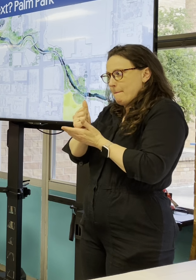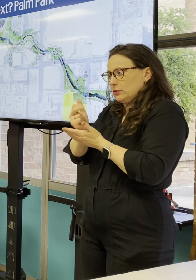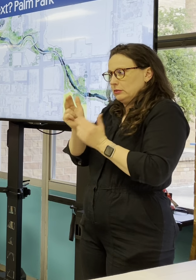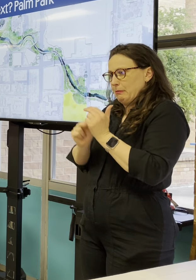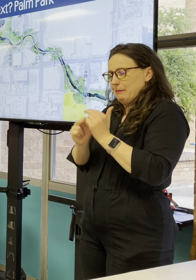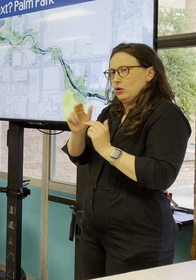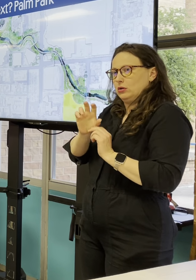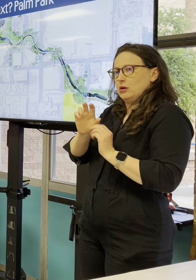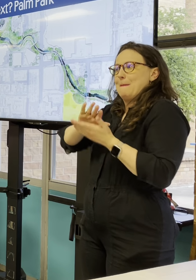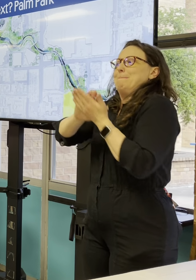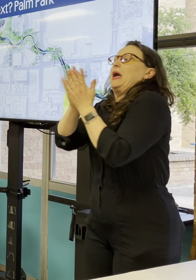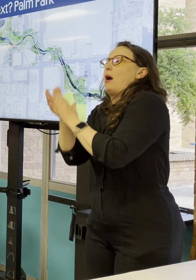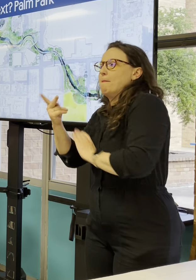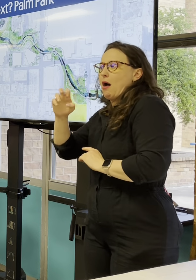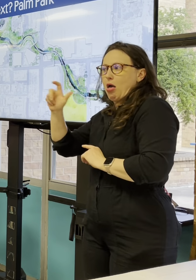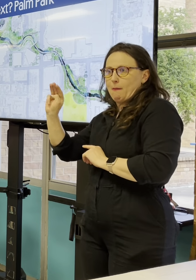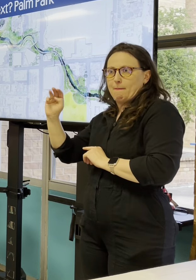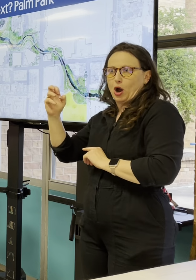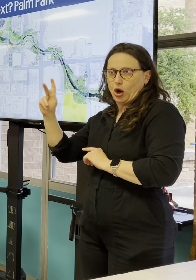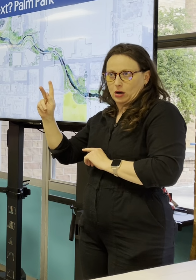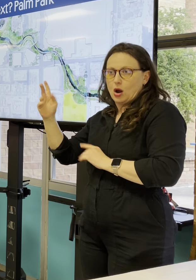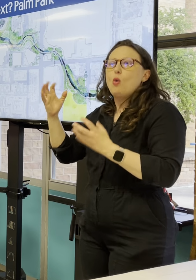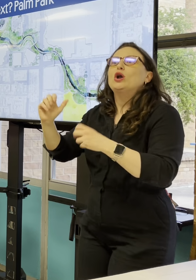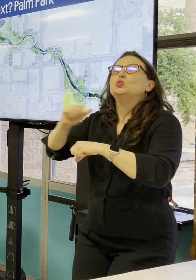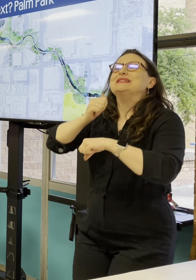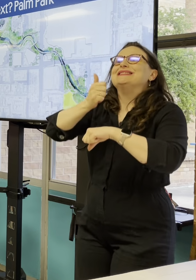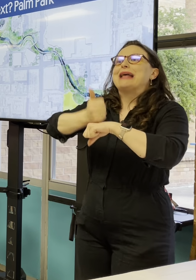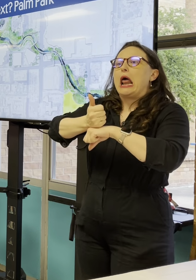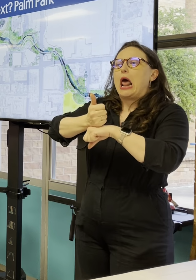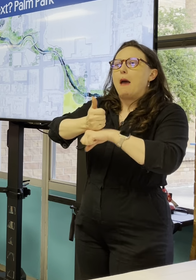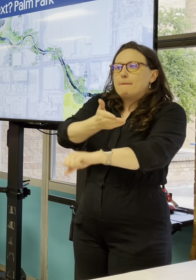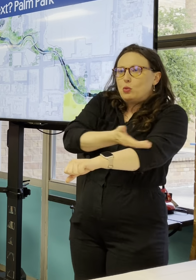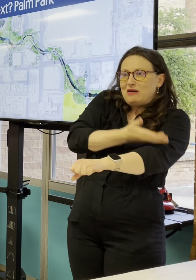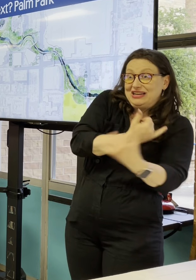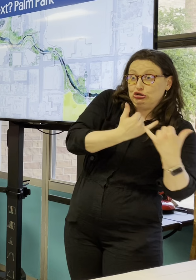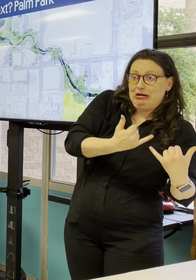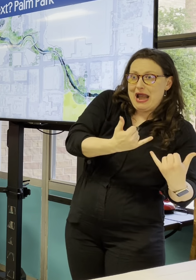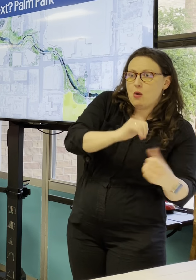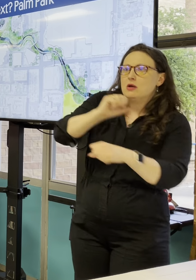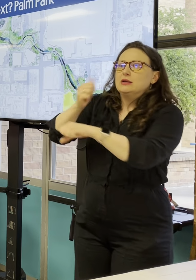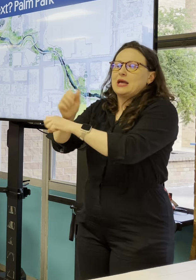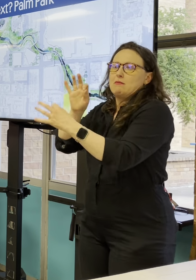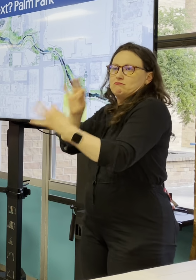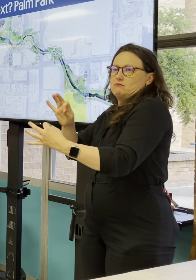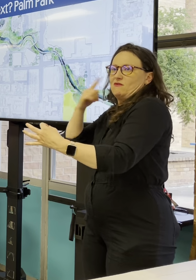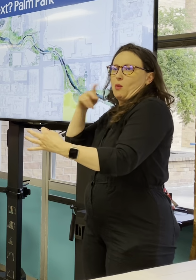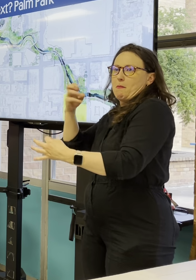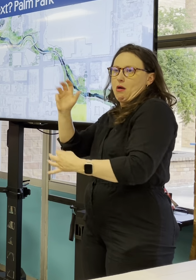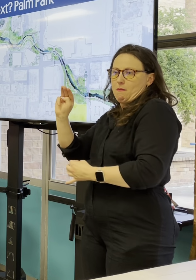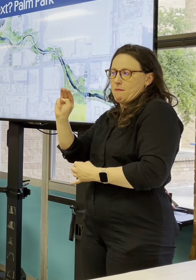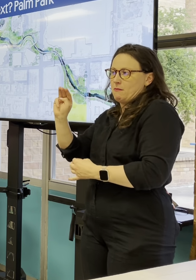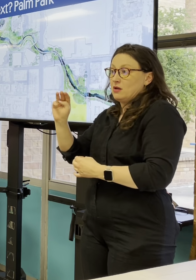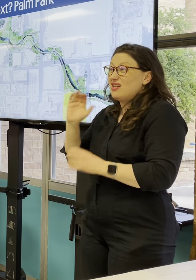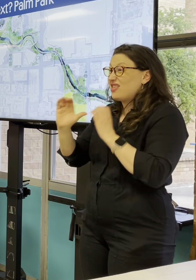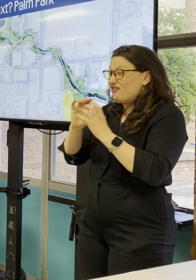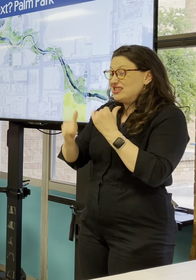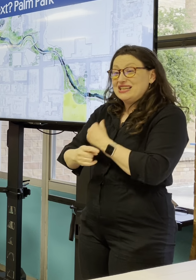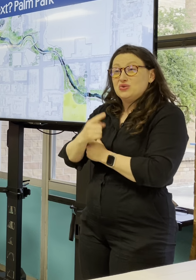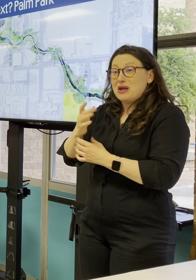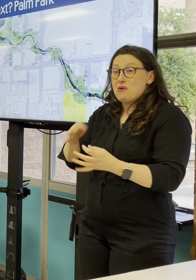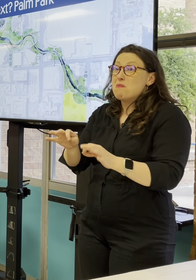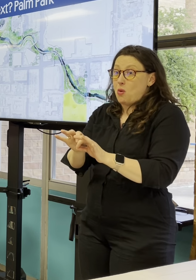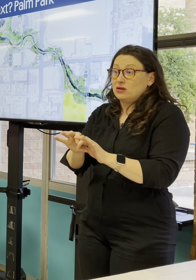So we want to set up the work for Palm Park. So the conversations that we're having today are really important. So